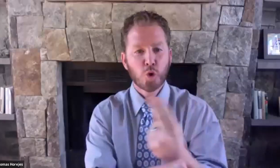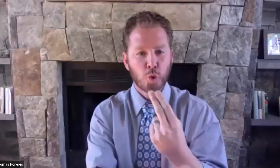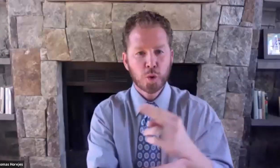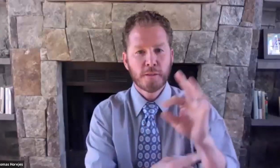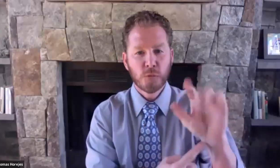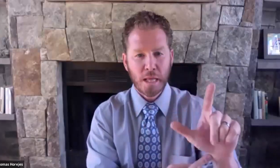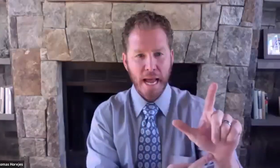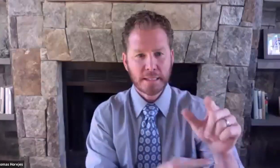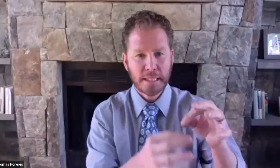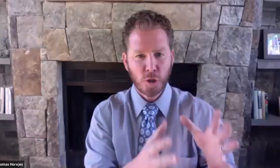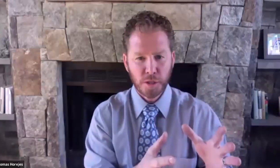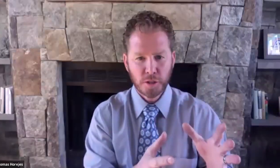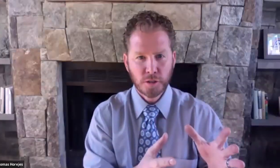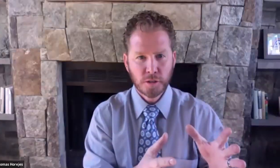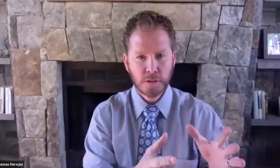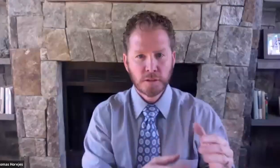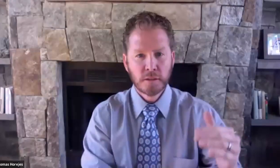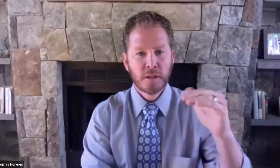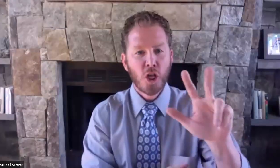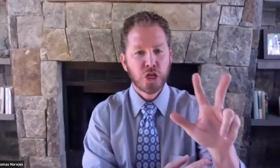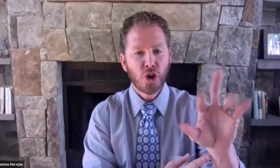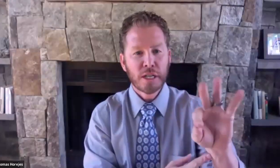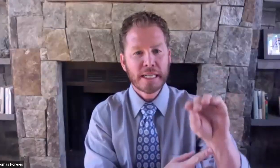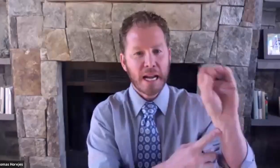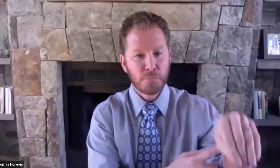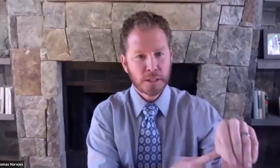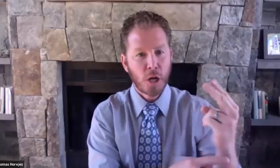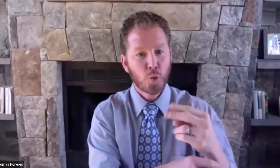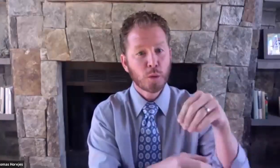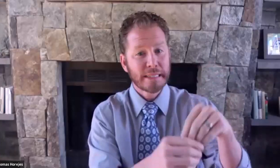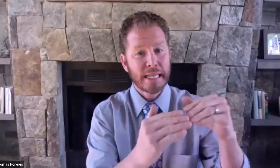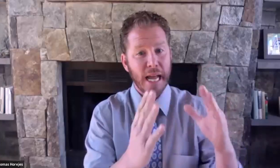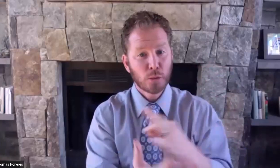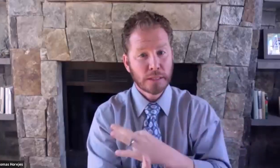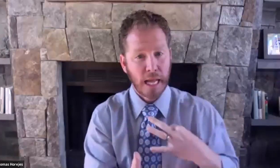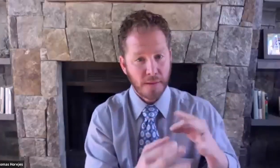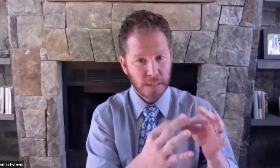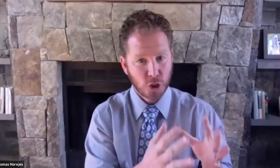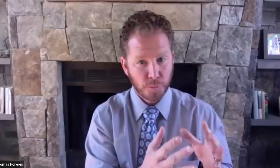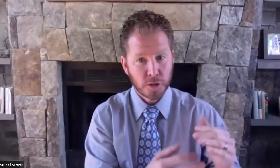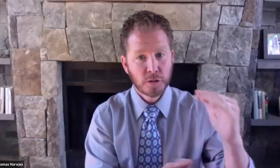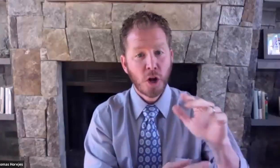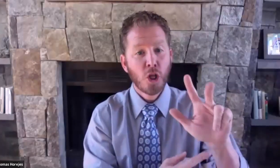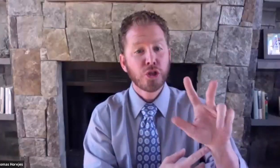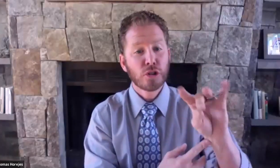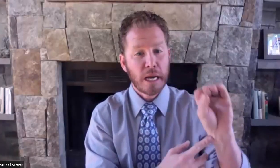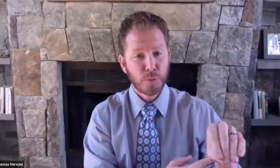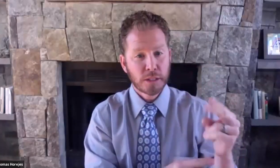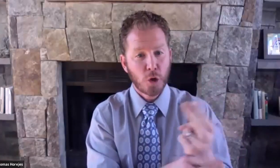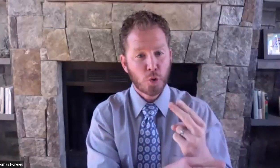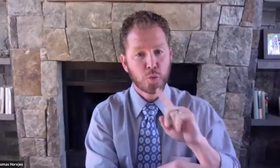Seems 60% are using freelance interpreters. Next, 39% in-house staff